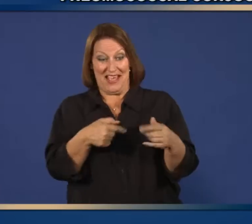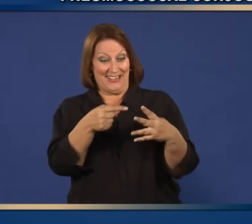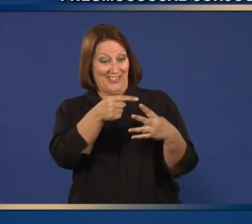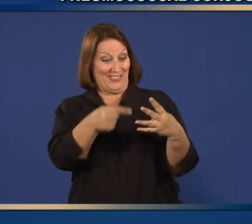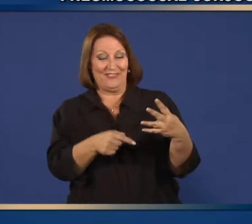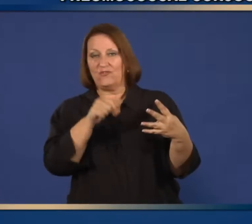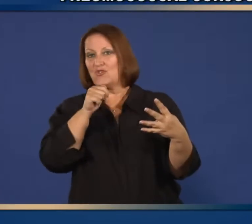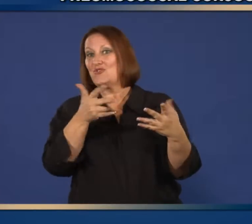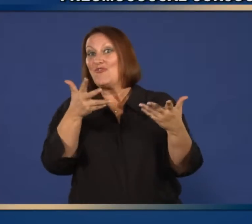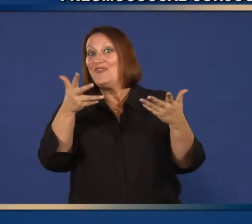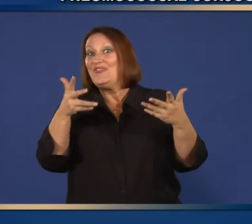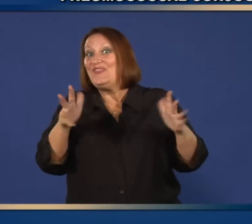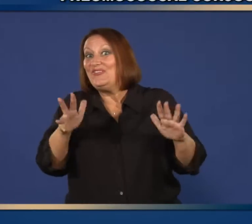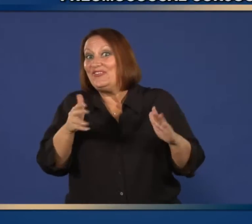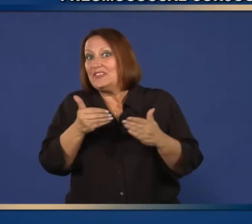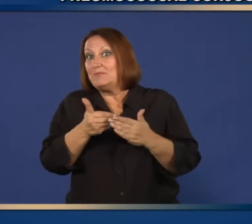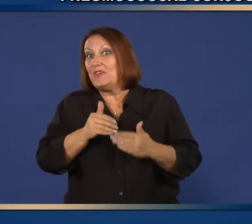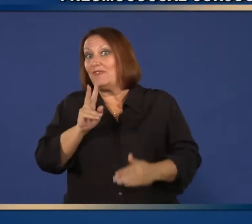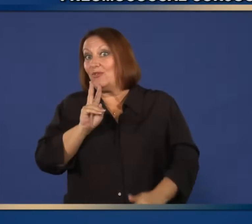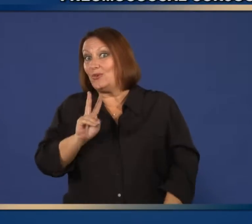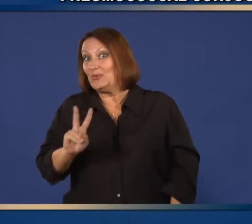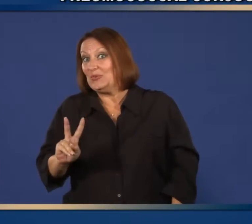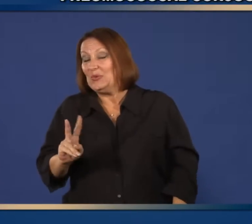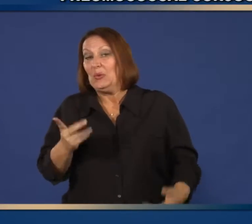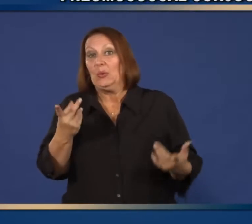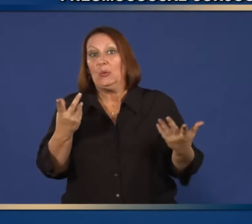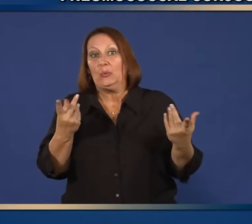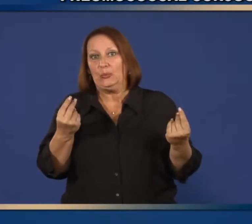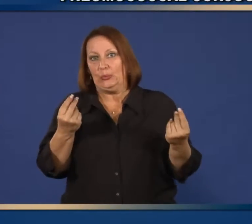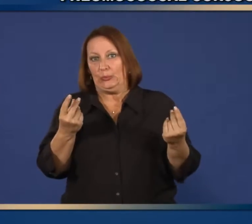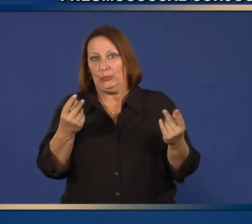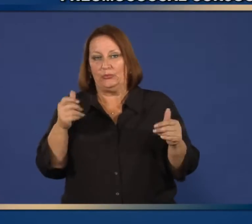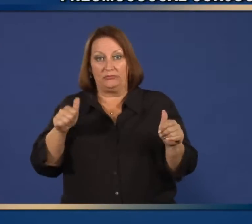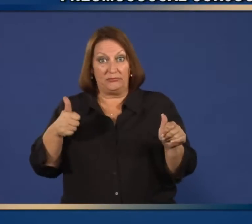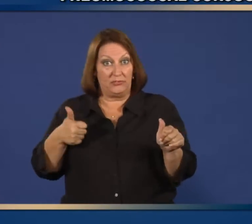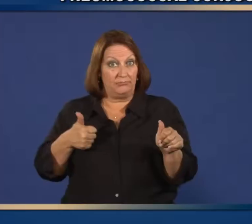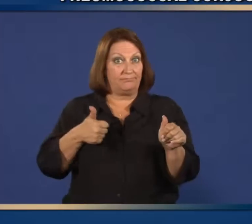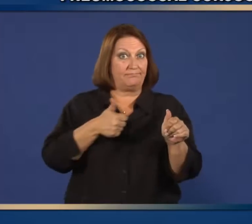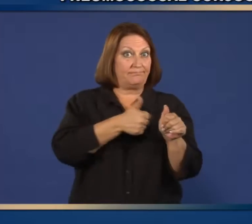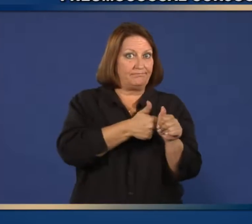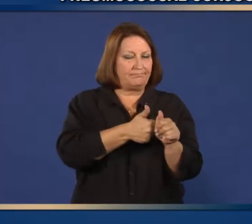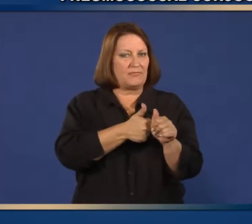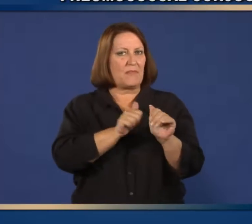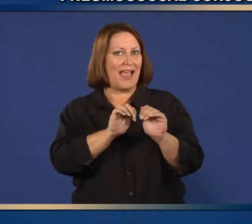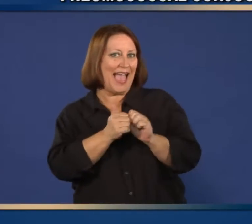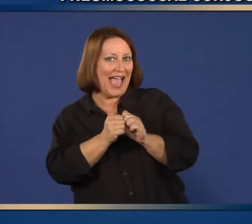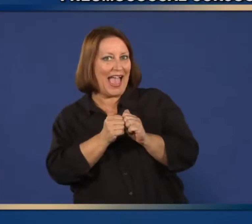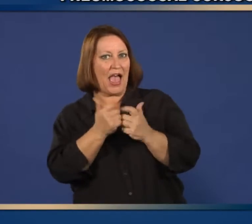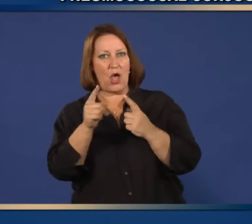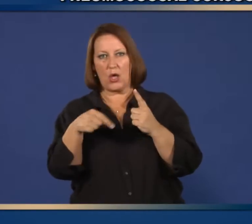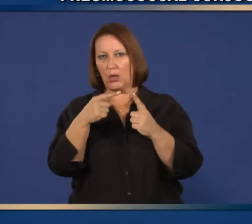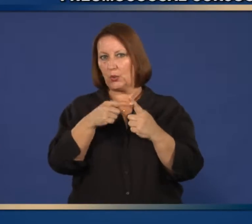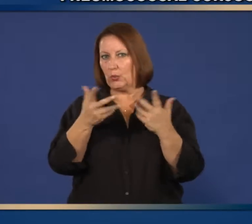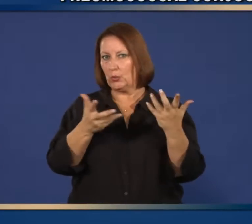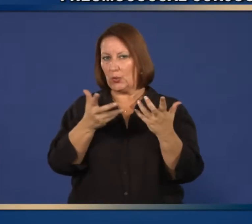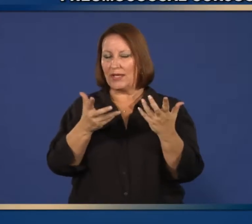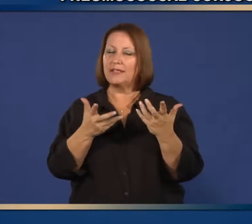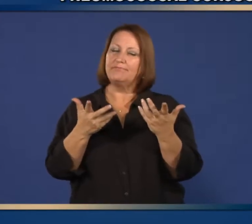The number of doses and the intervals between doses will depend on the child's